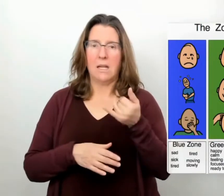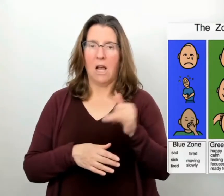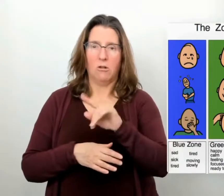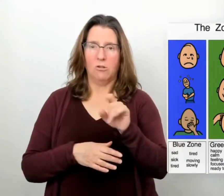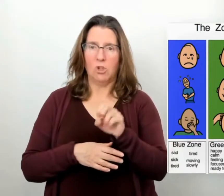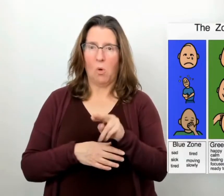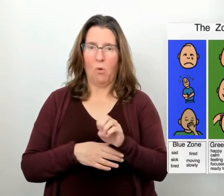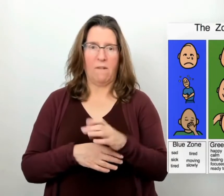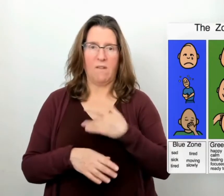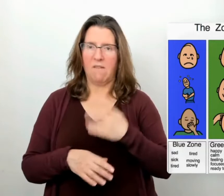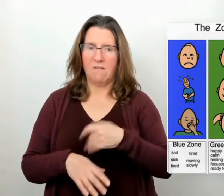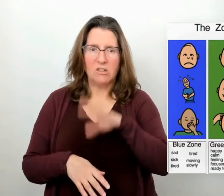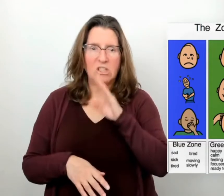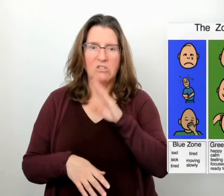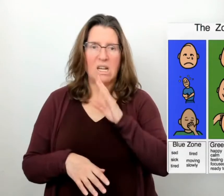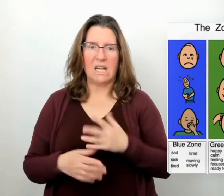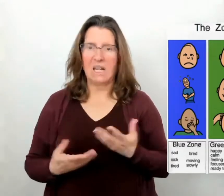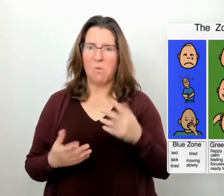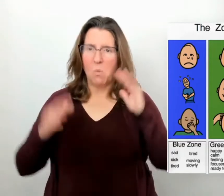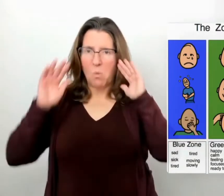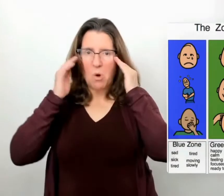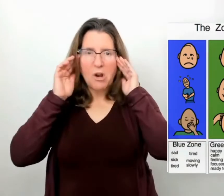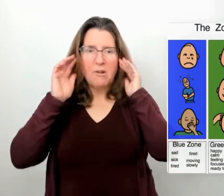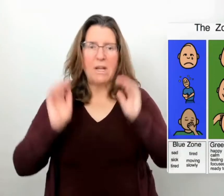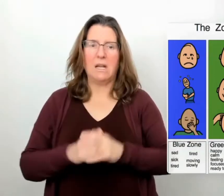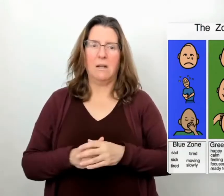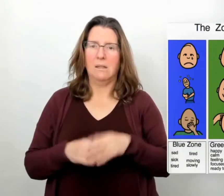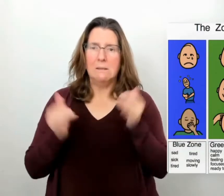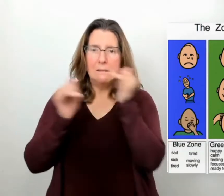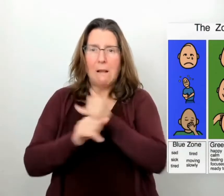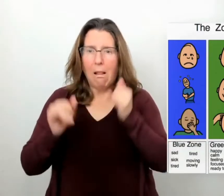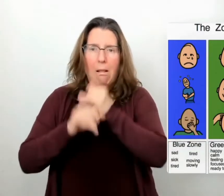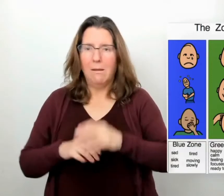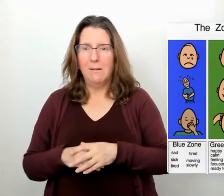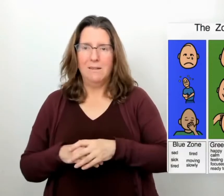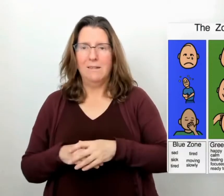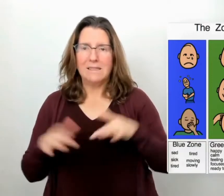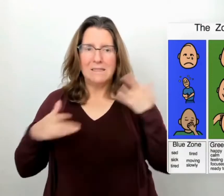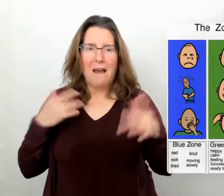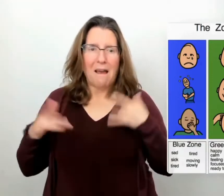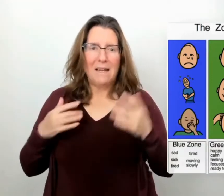The yellow zone represents feelings of frustration, worry, silliness, excitement, and so